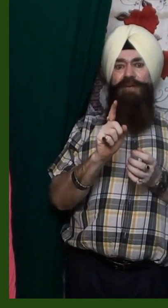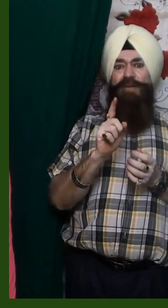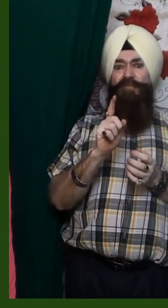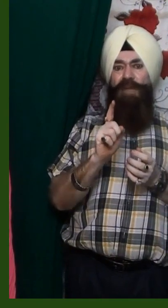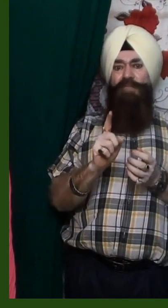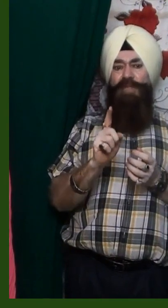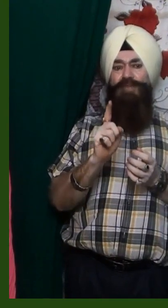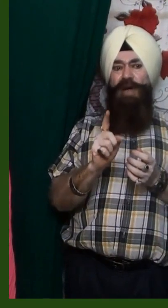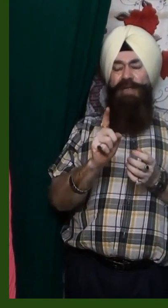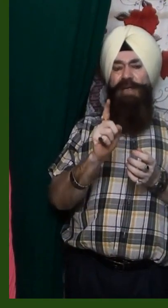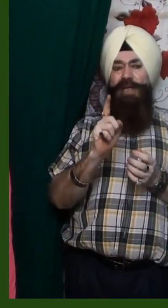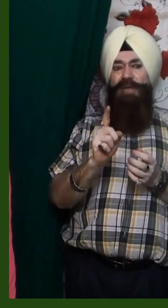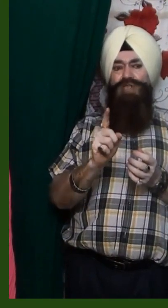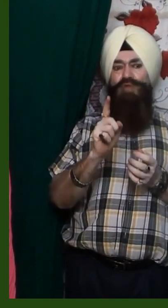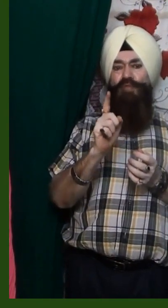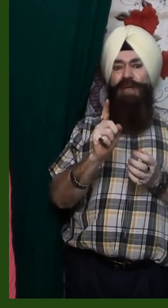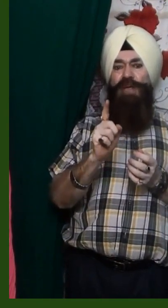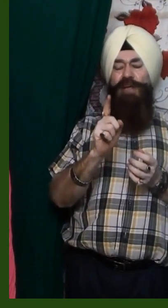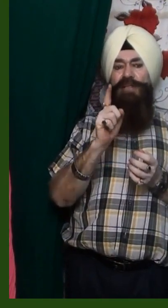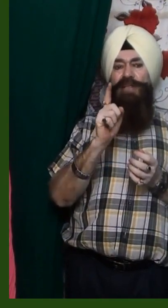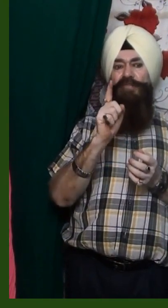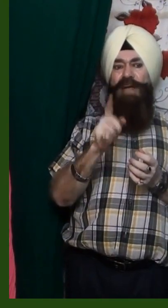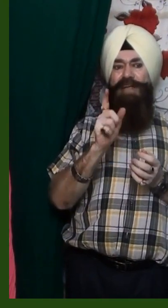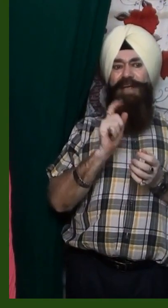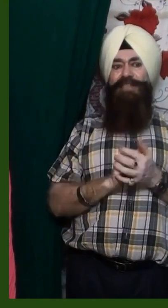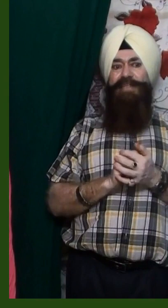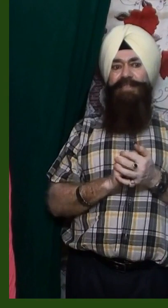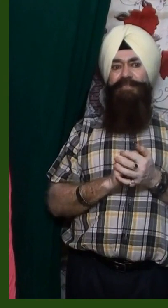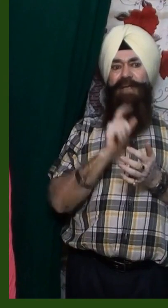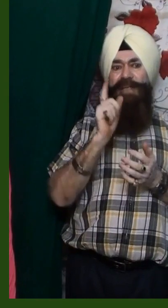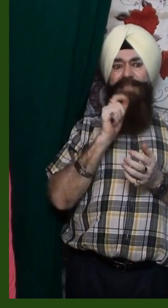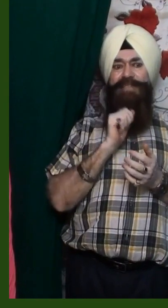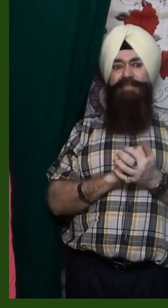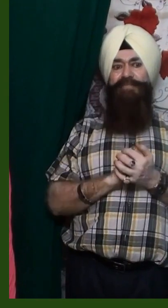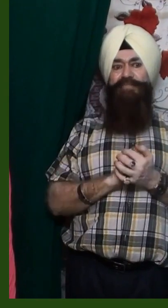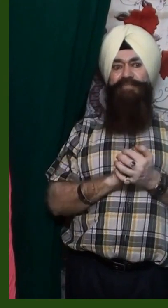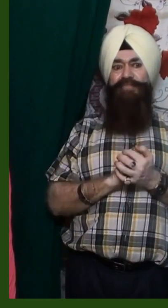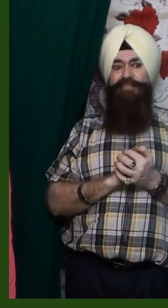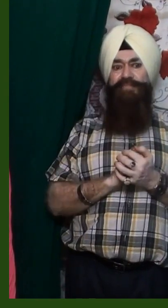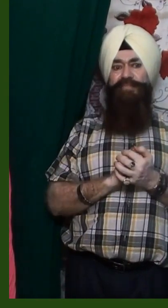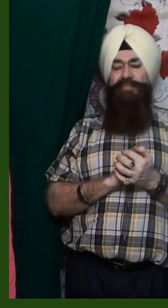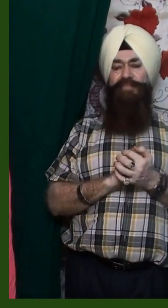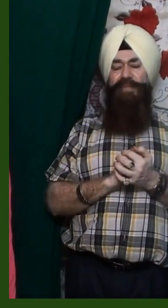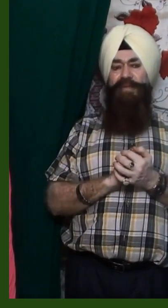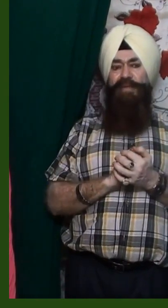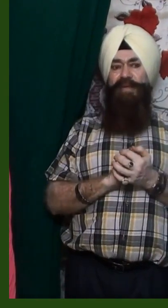inertial frame is one in which you feel the weightless.